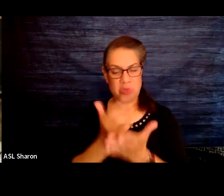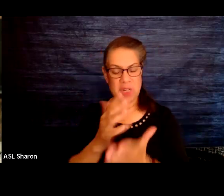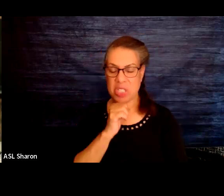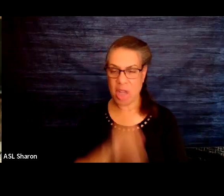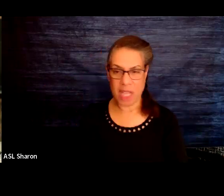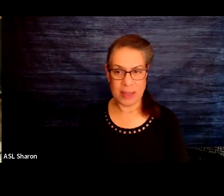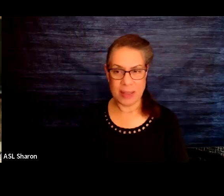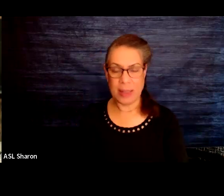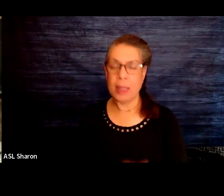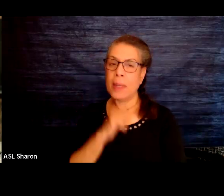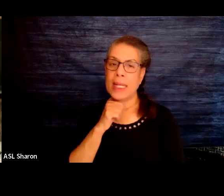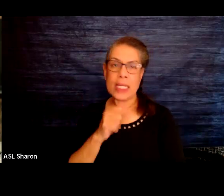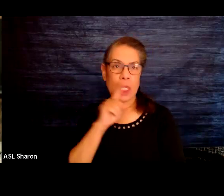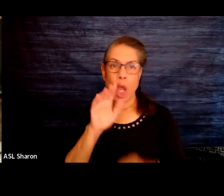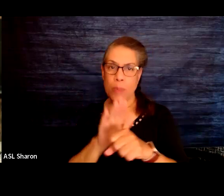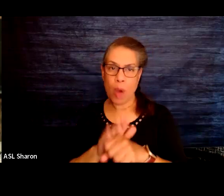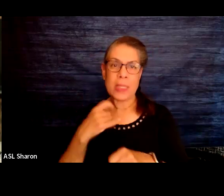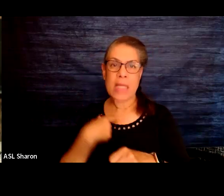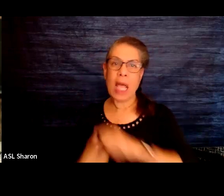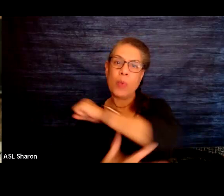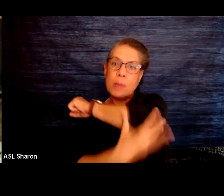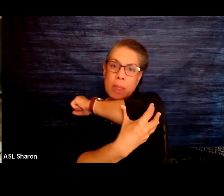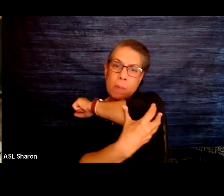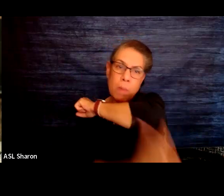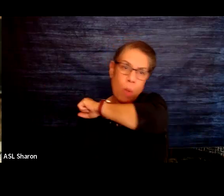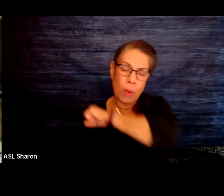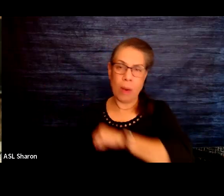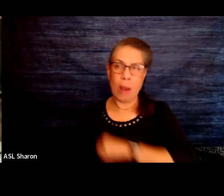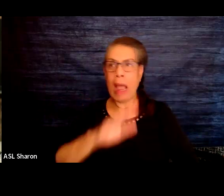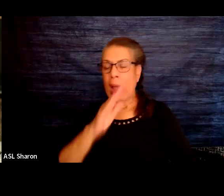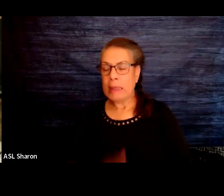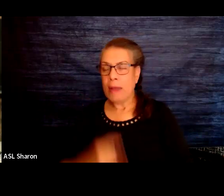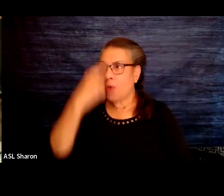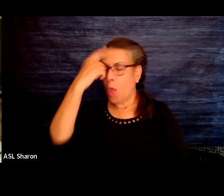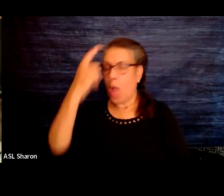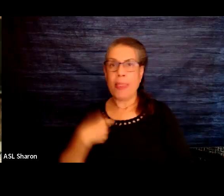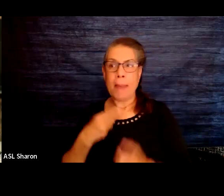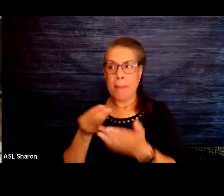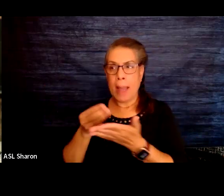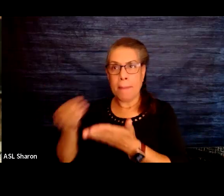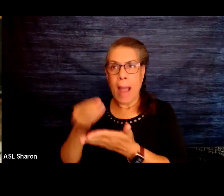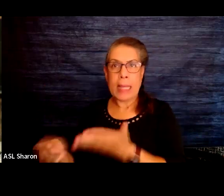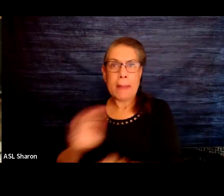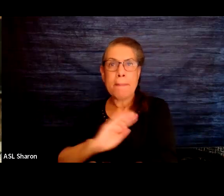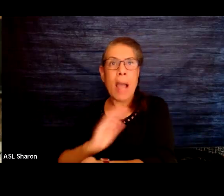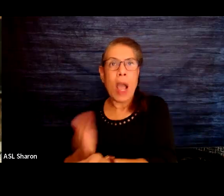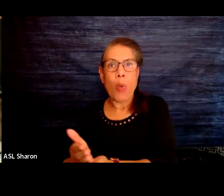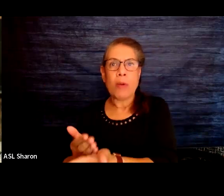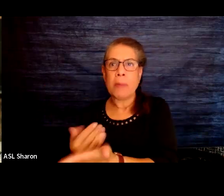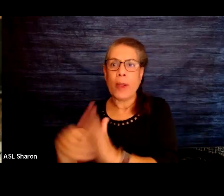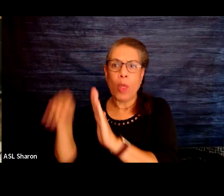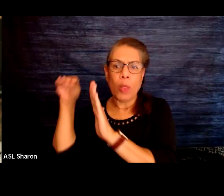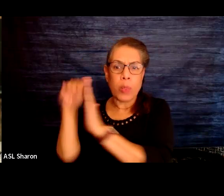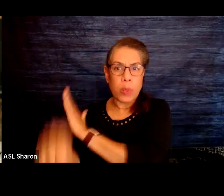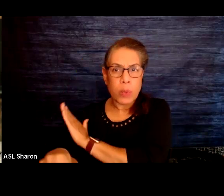take a vow of poverty. I never thought I'd see my spending power decline so much and so rapidly.